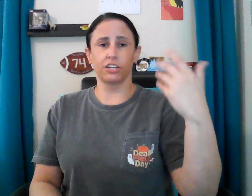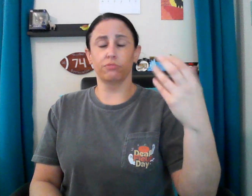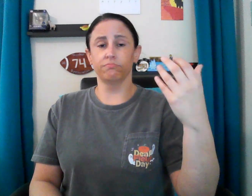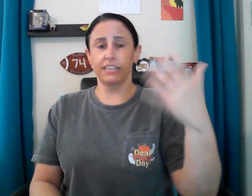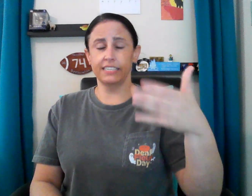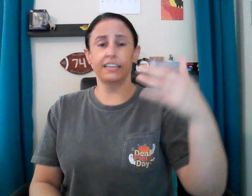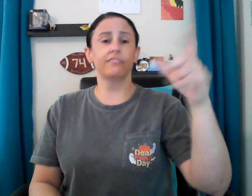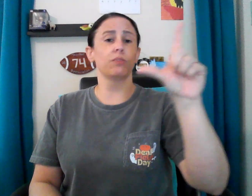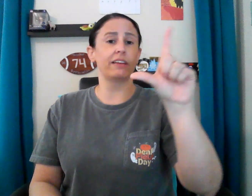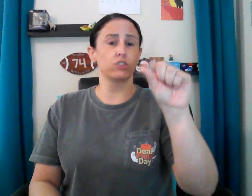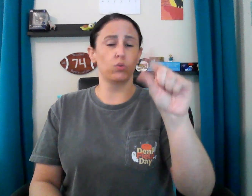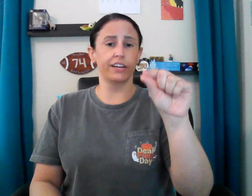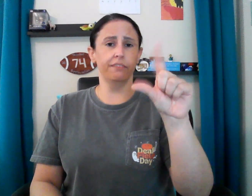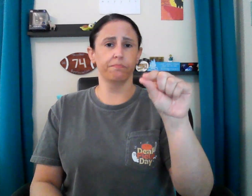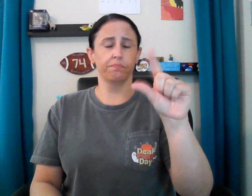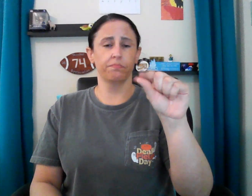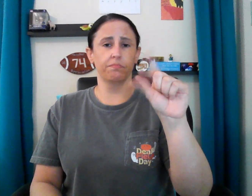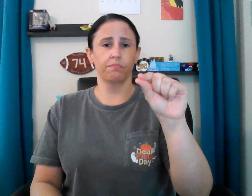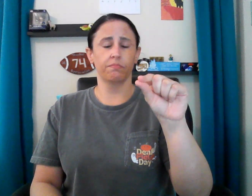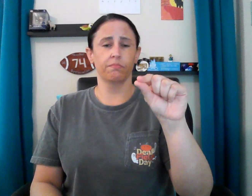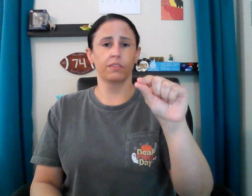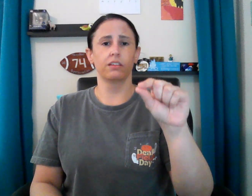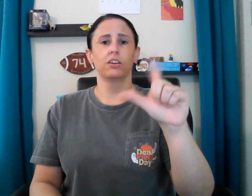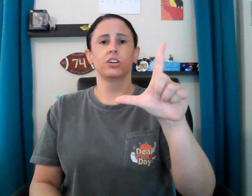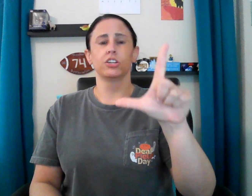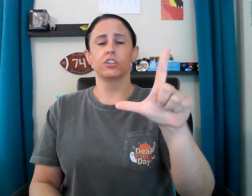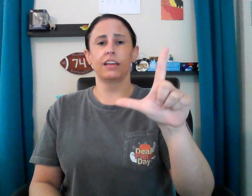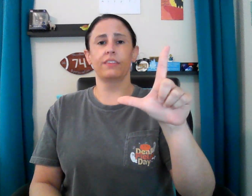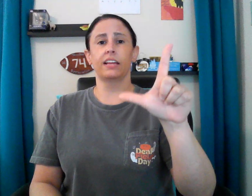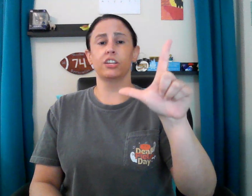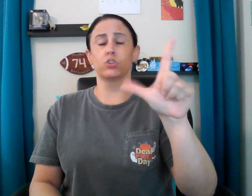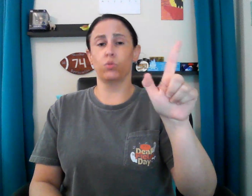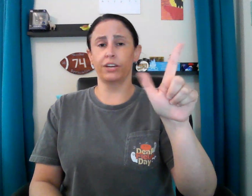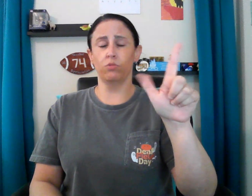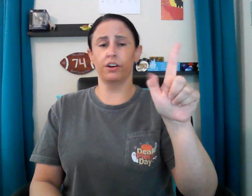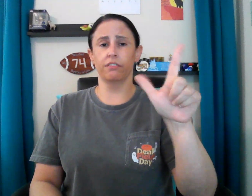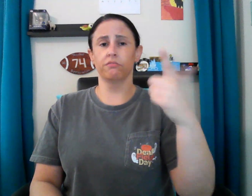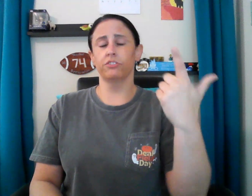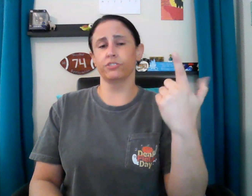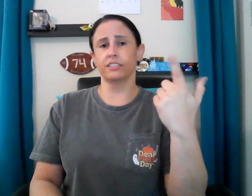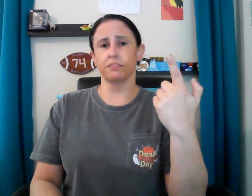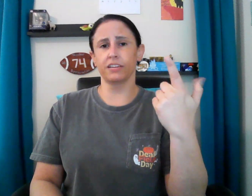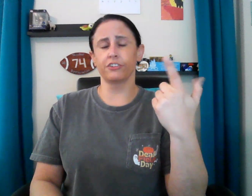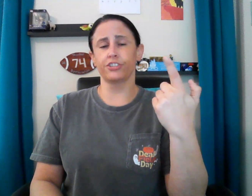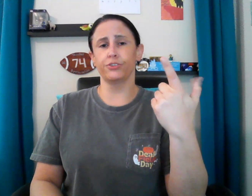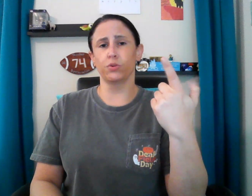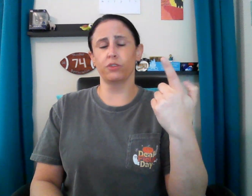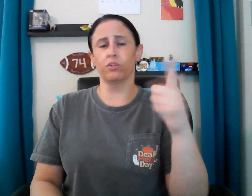So 19, then we have 20, and then 21. You'll see some signers do 21,